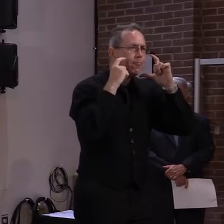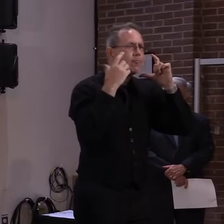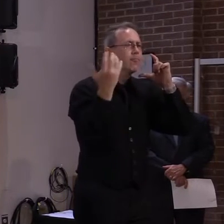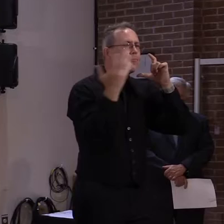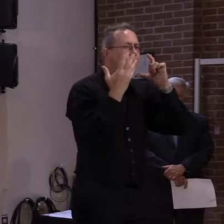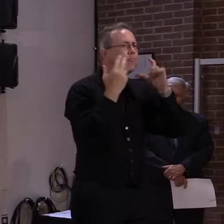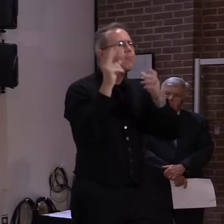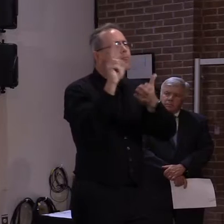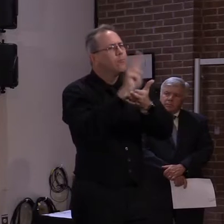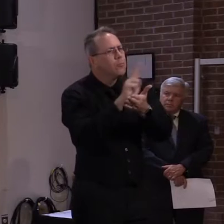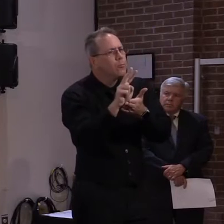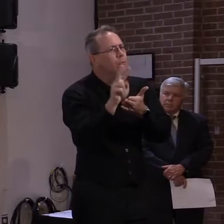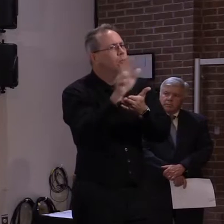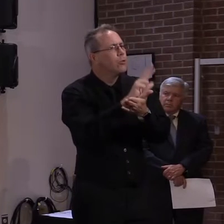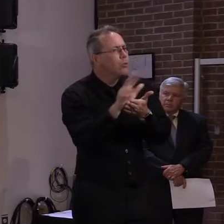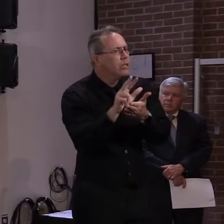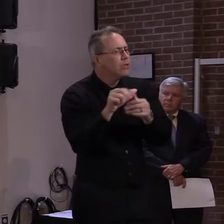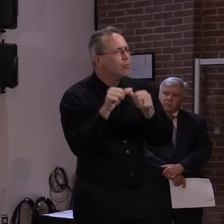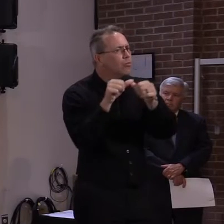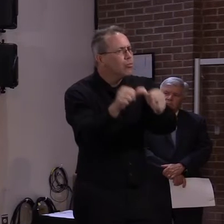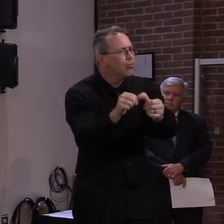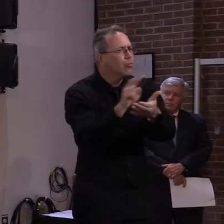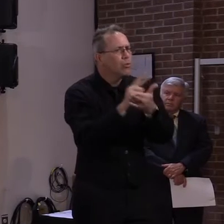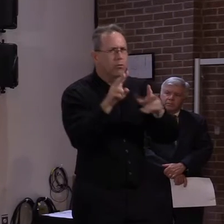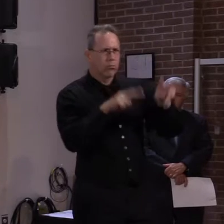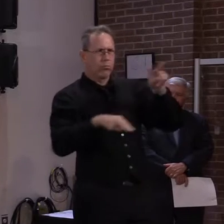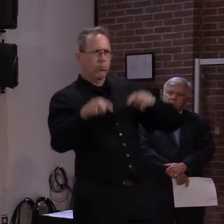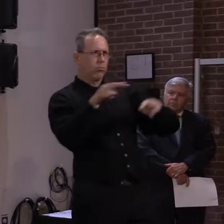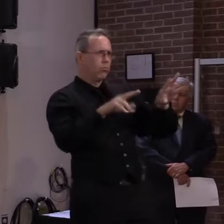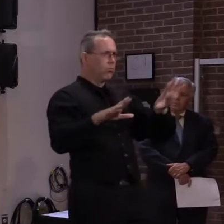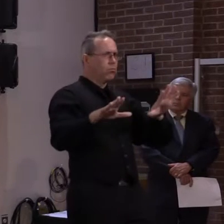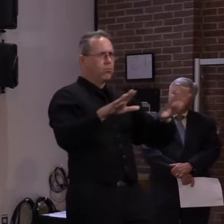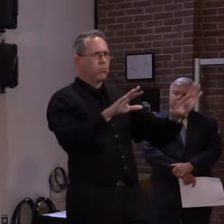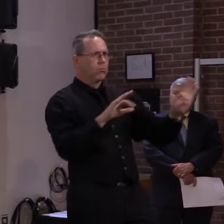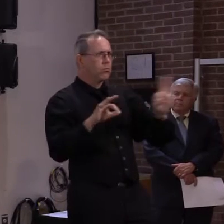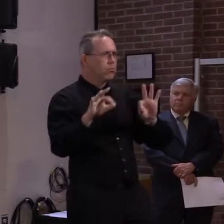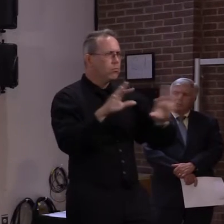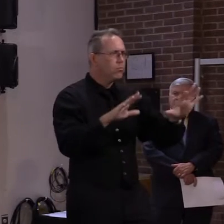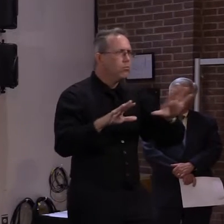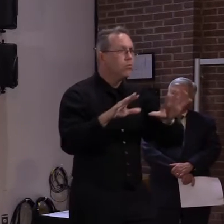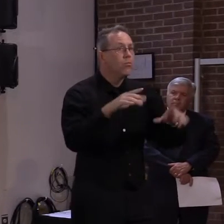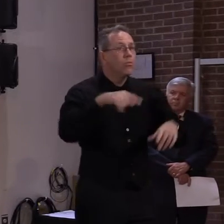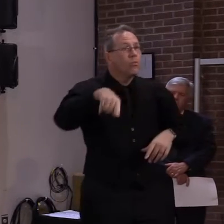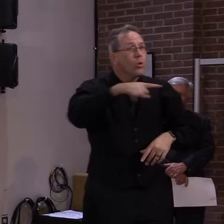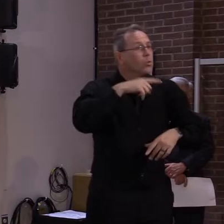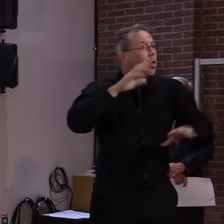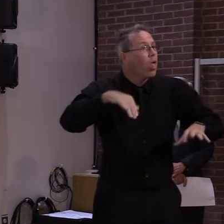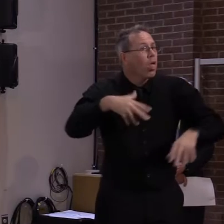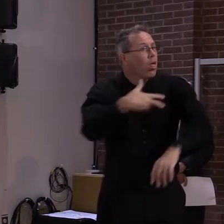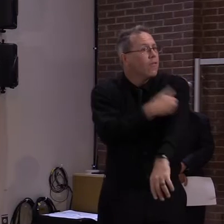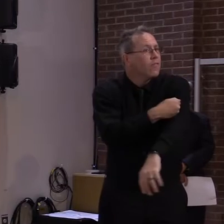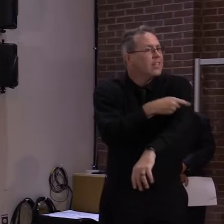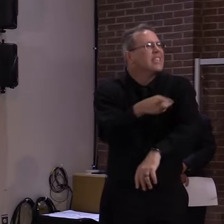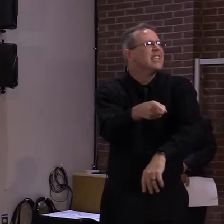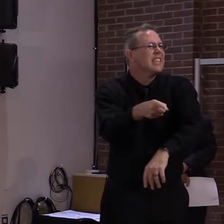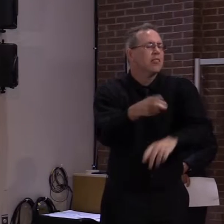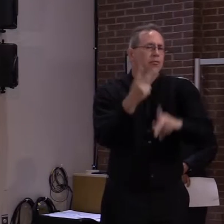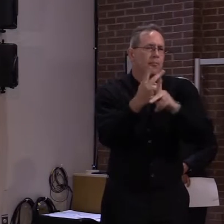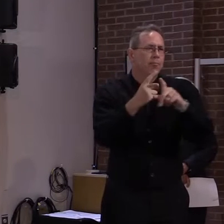school. They should stay required for all those not yet eligible for the